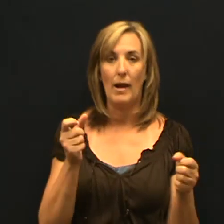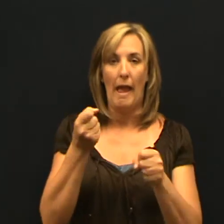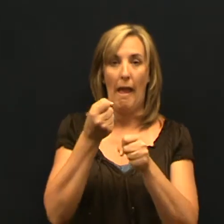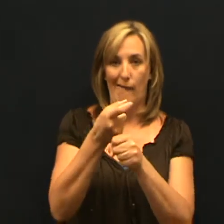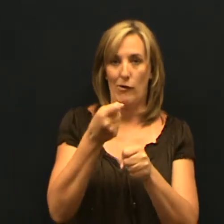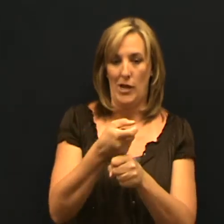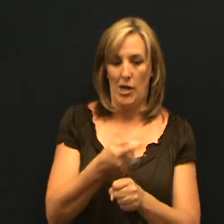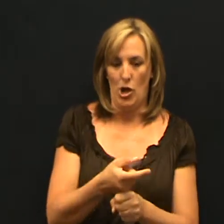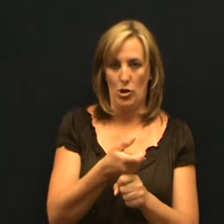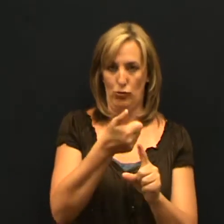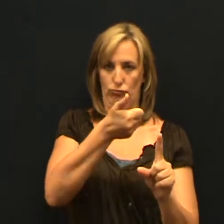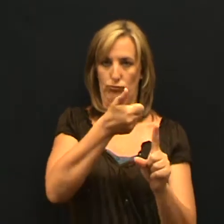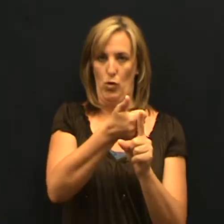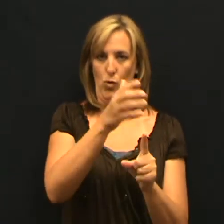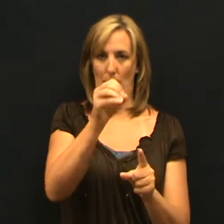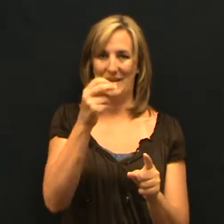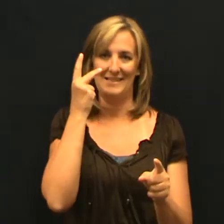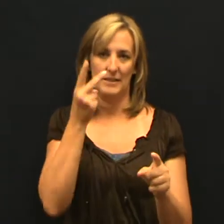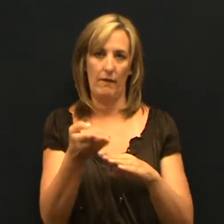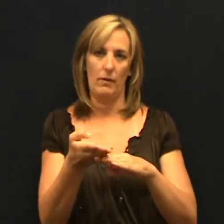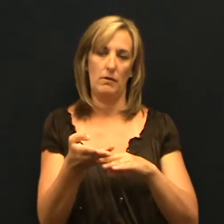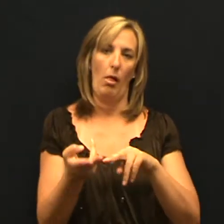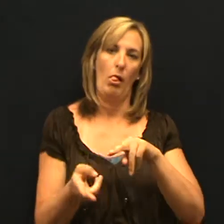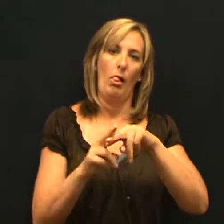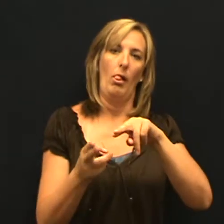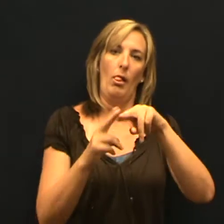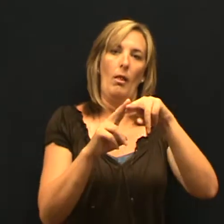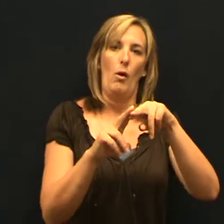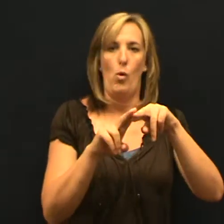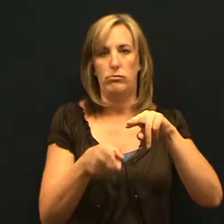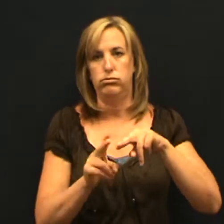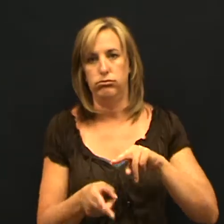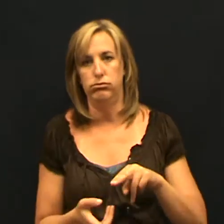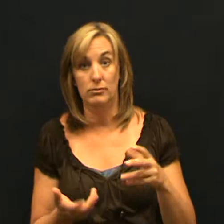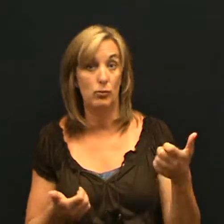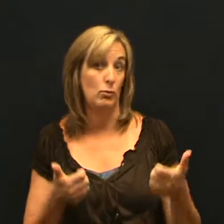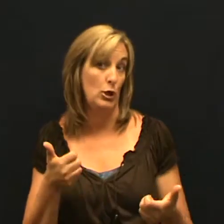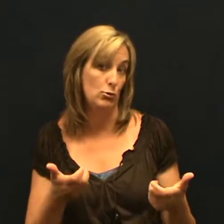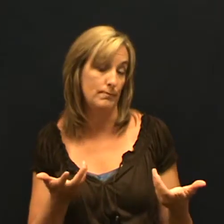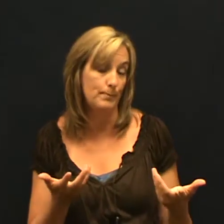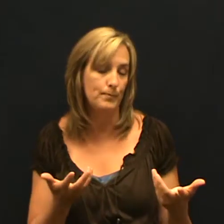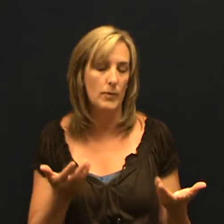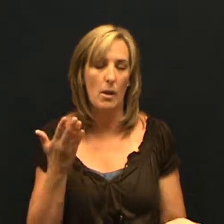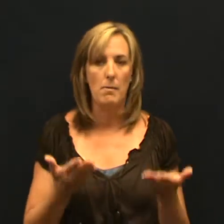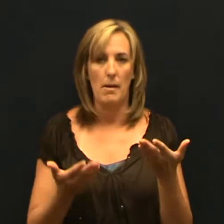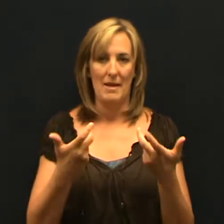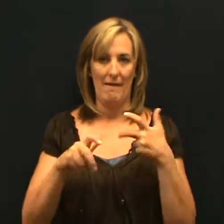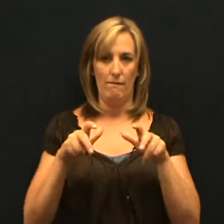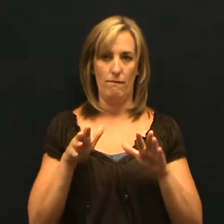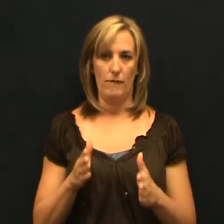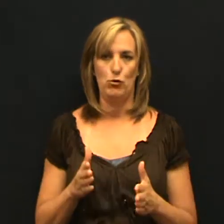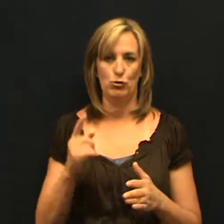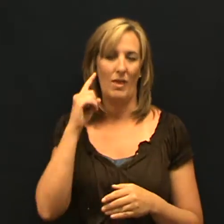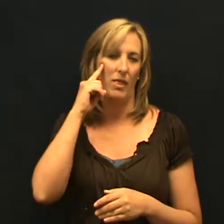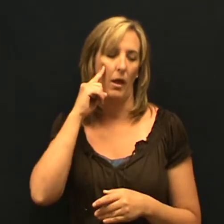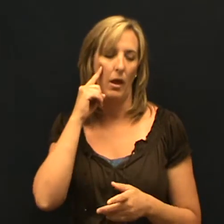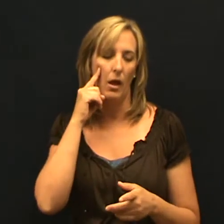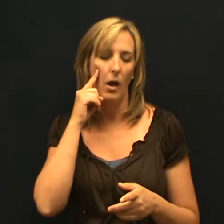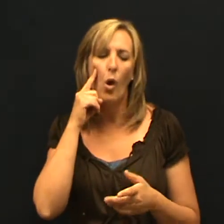company, for what investors might be thinking the long-term potential is